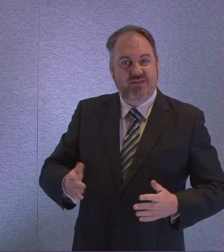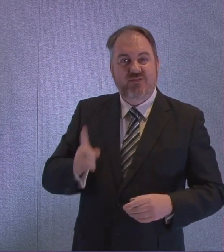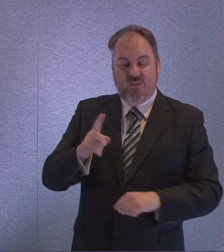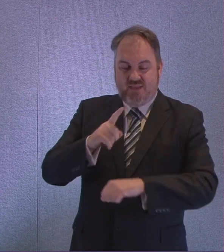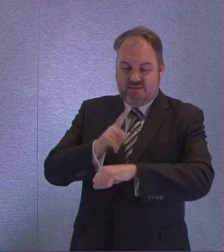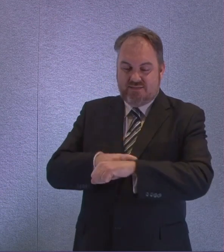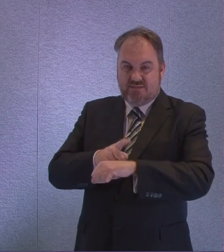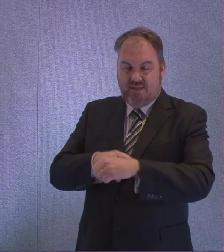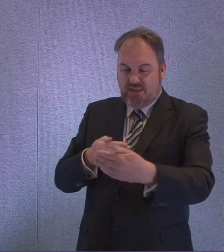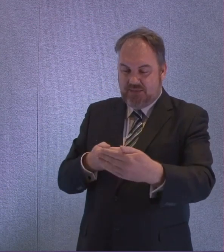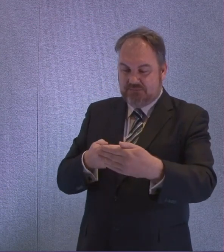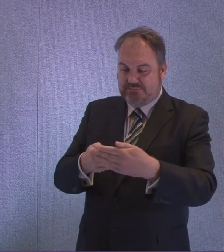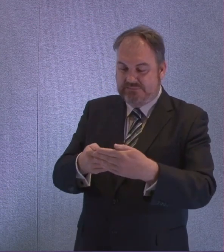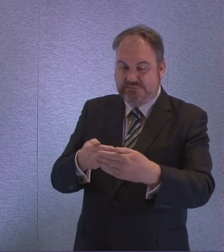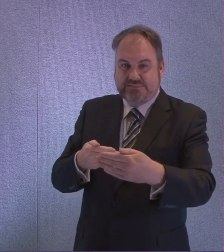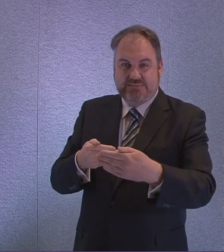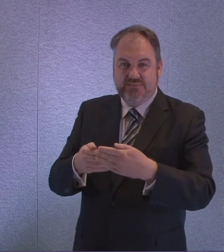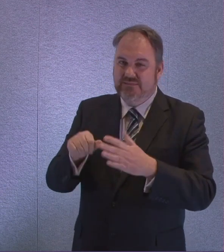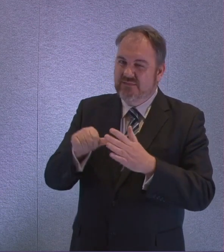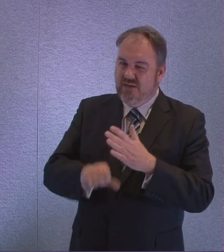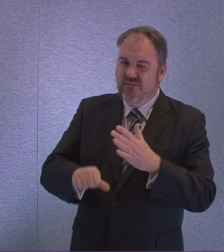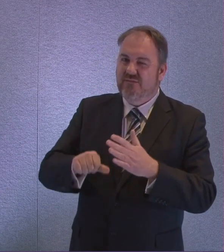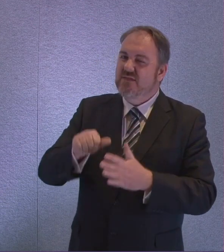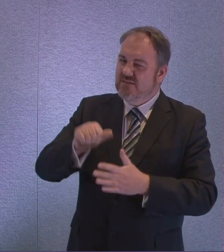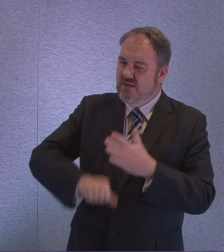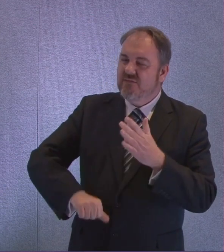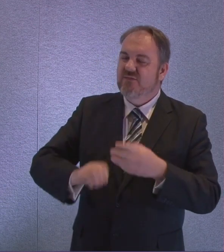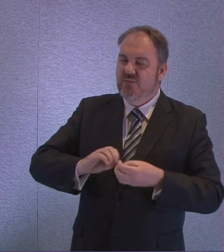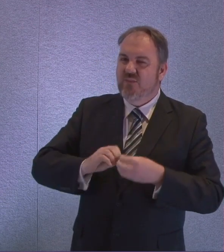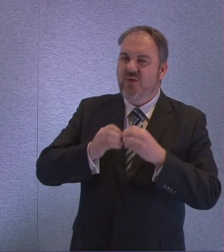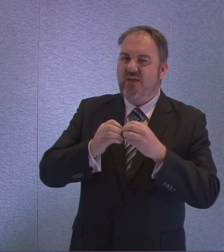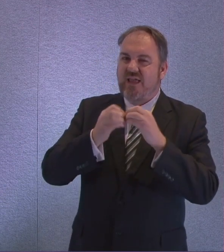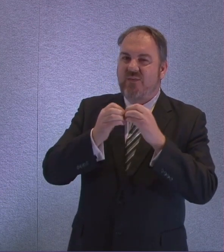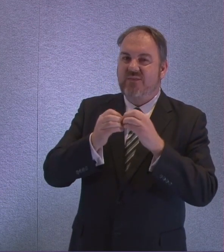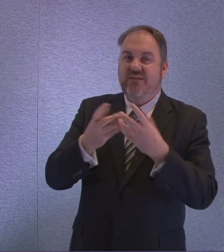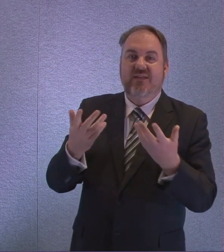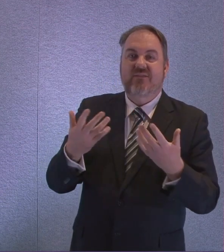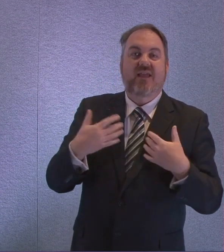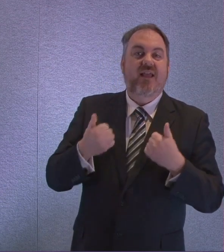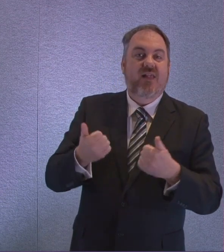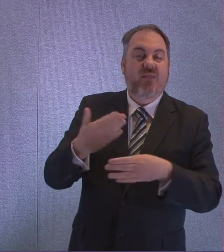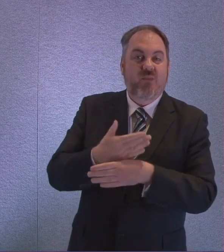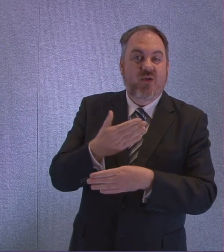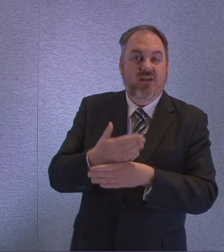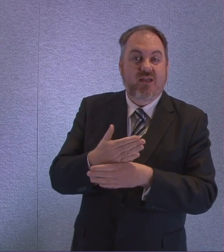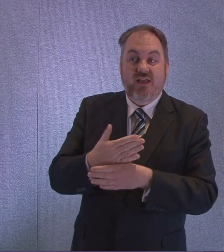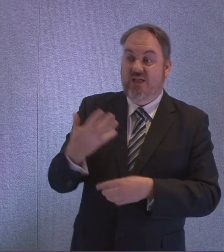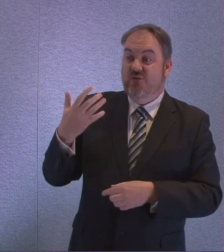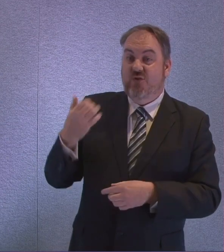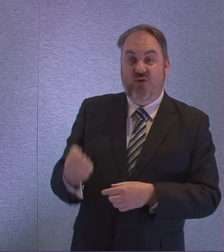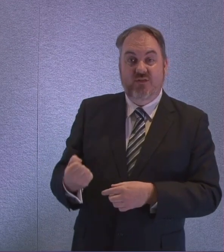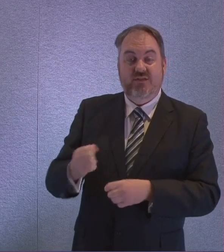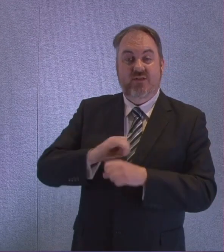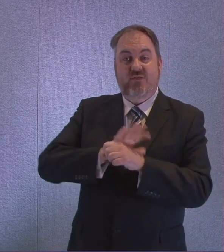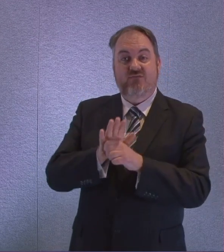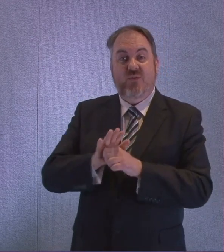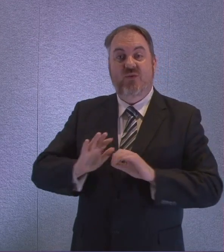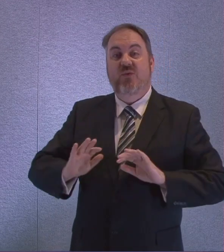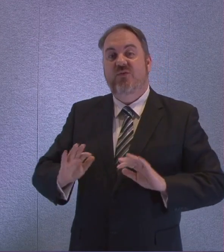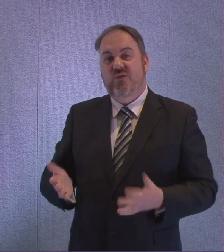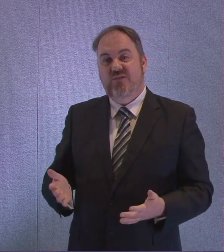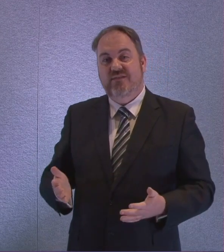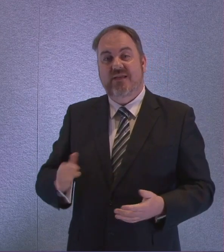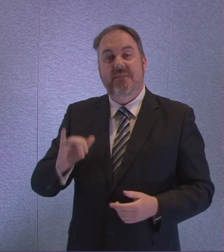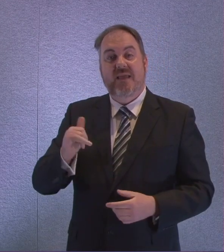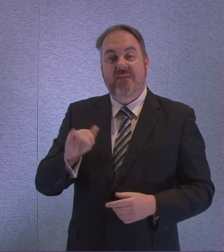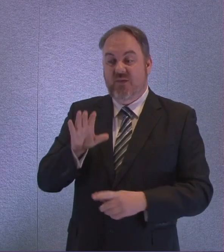this test allows us to say whether a health worker or somebody else would be fit to return to work. Because they test